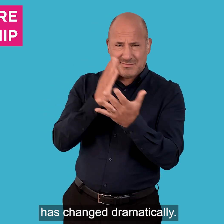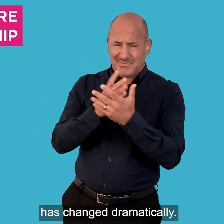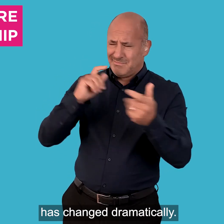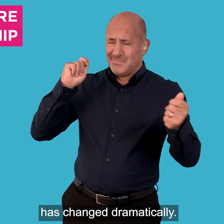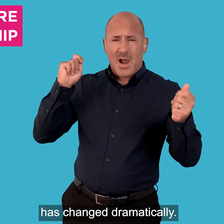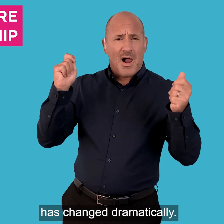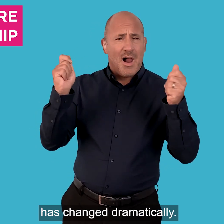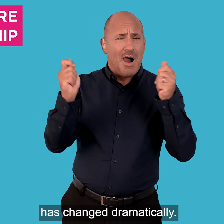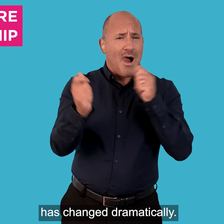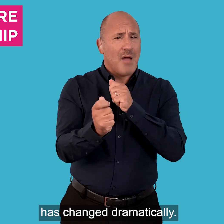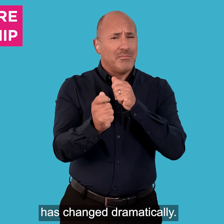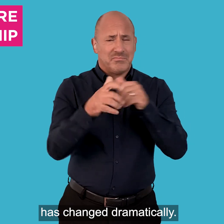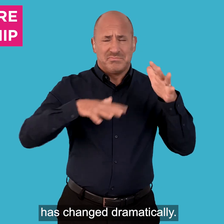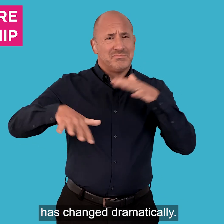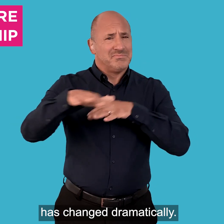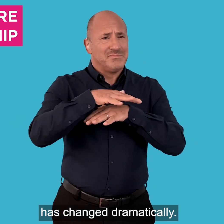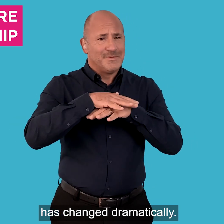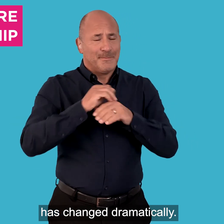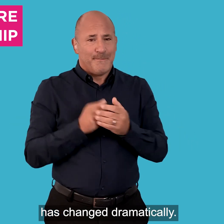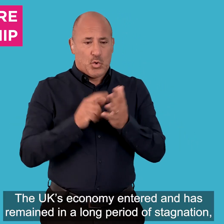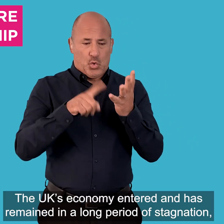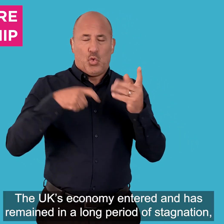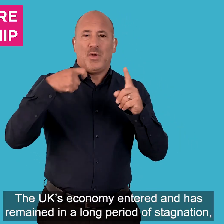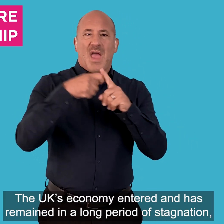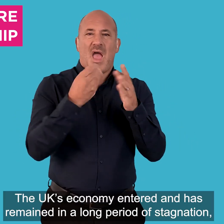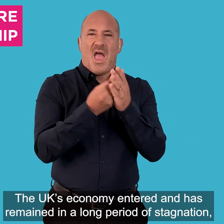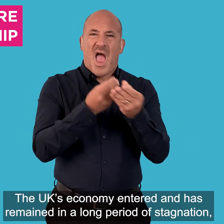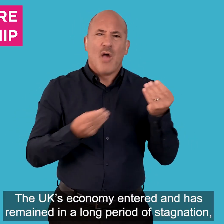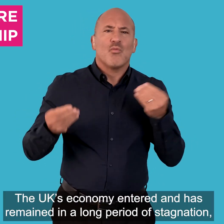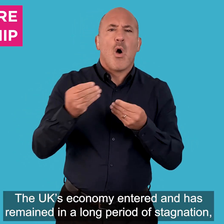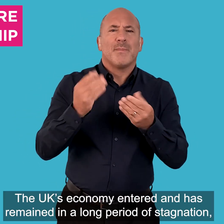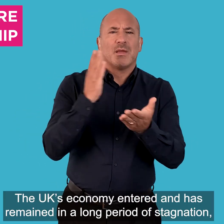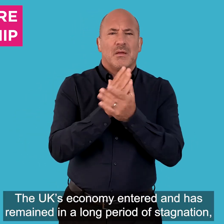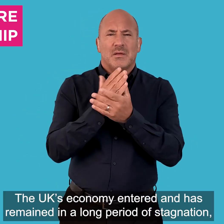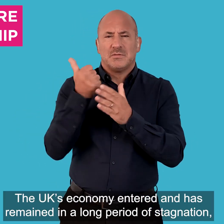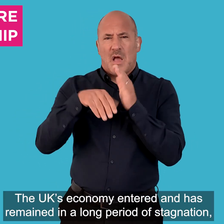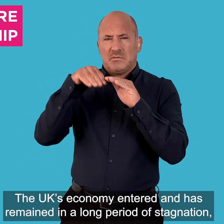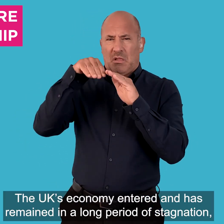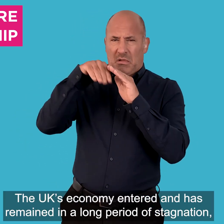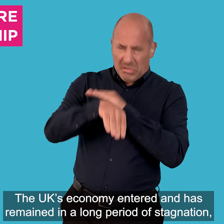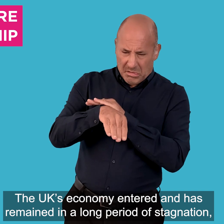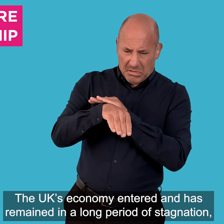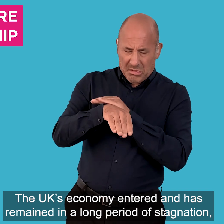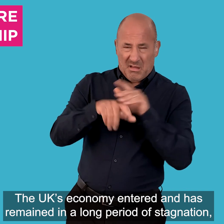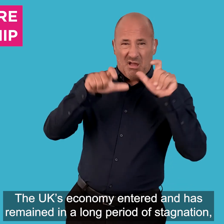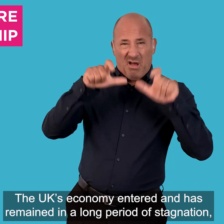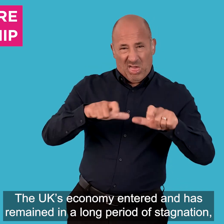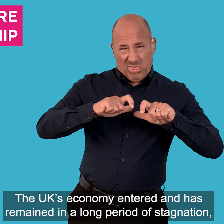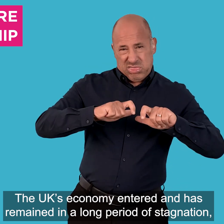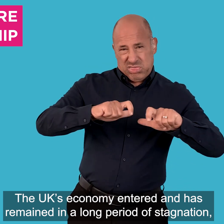in has changed dramatically. The UK's economy entered and has remained in a long period